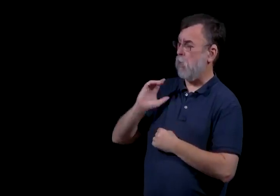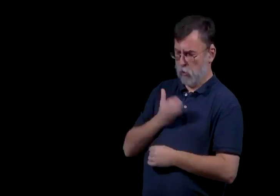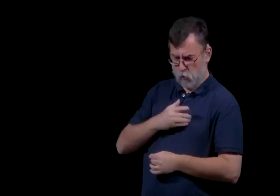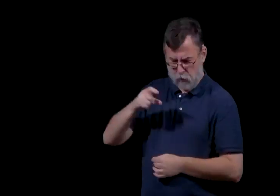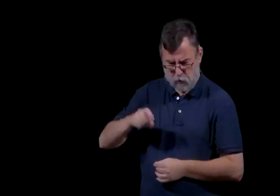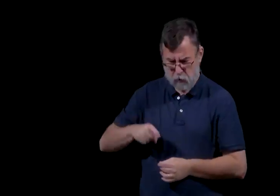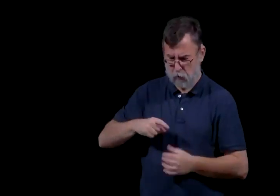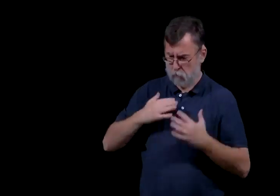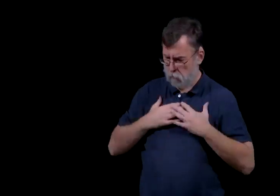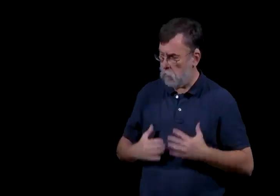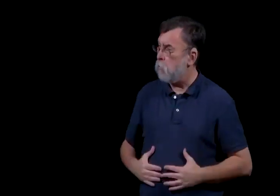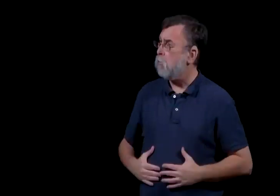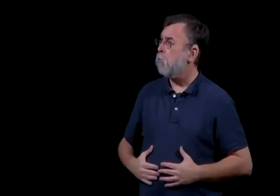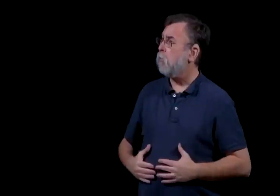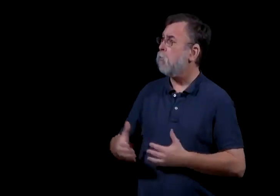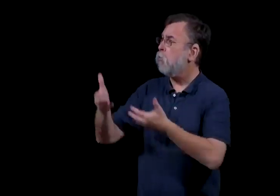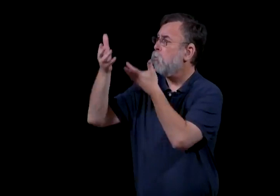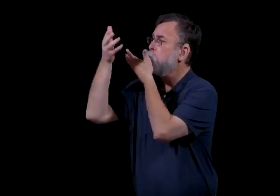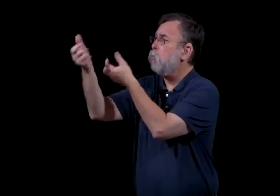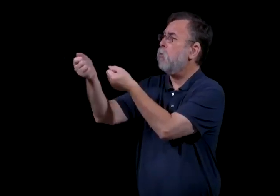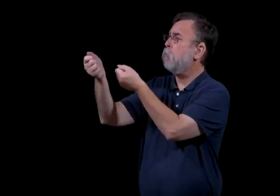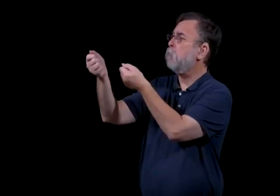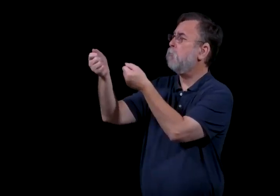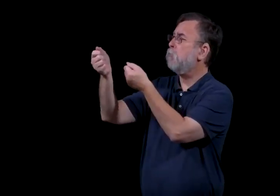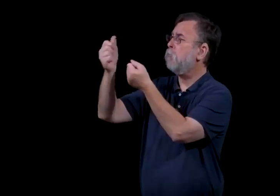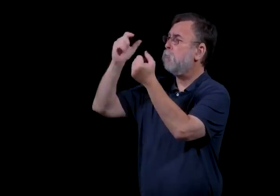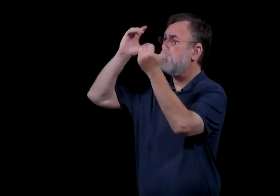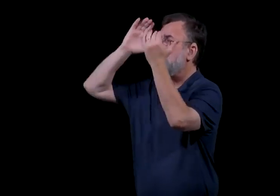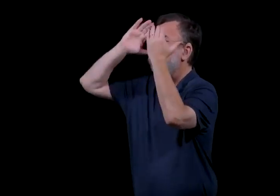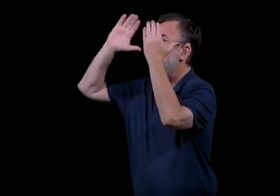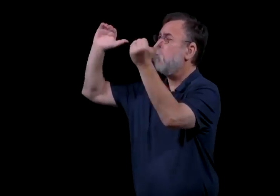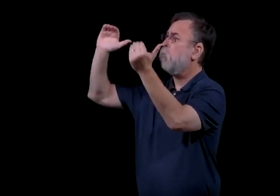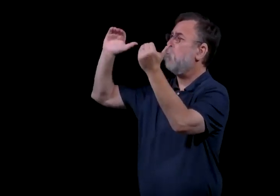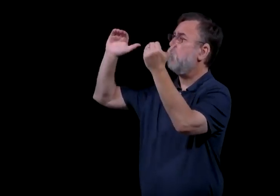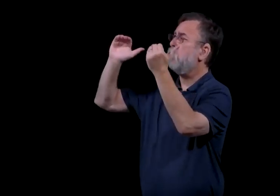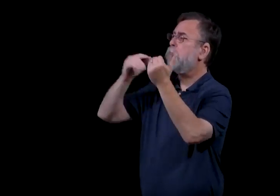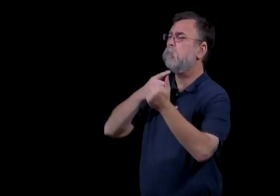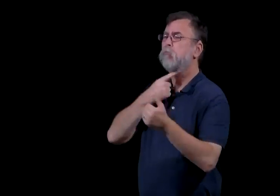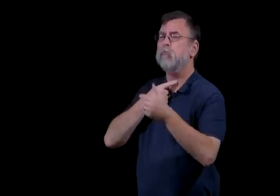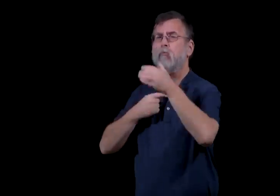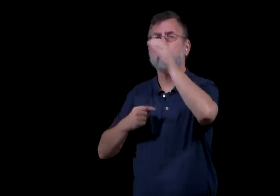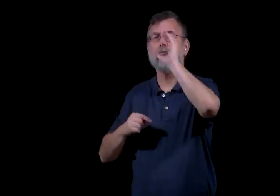You provide whatever we need, both physically, spiritually. You give us hope,